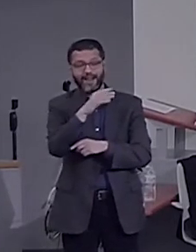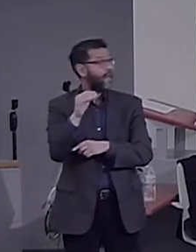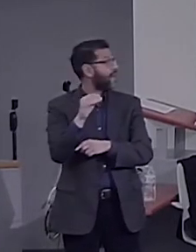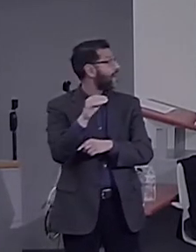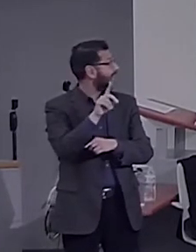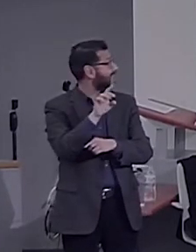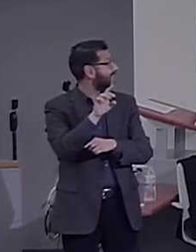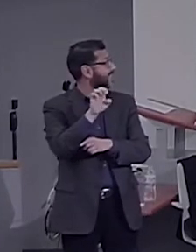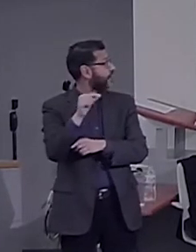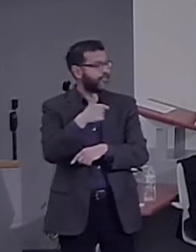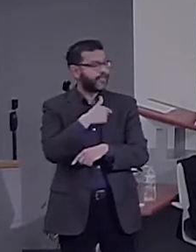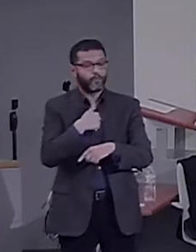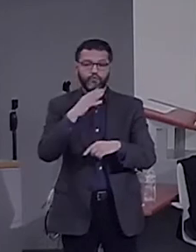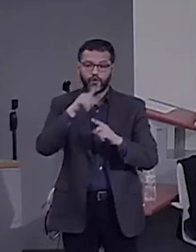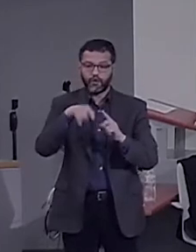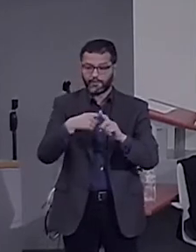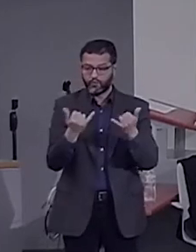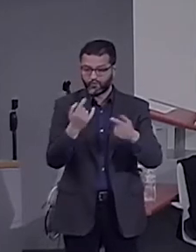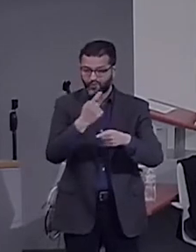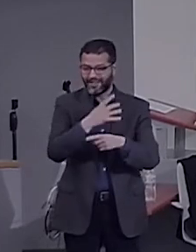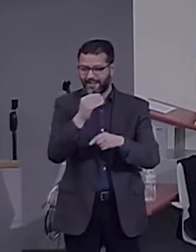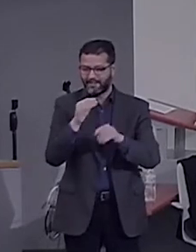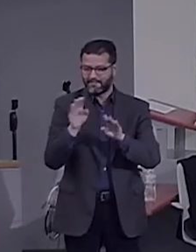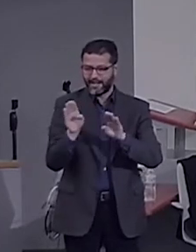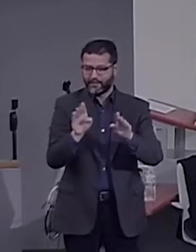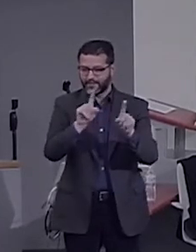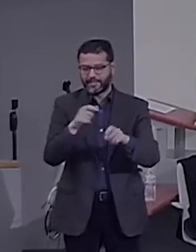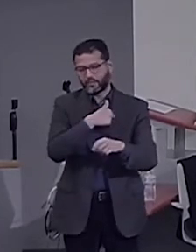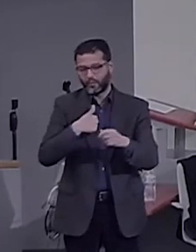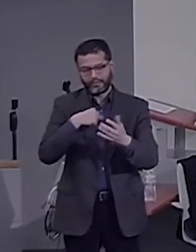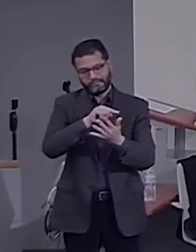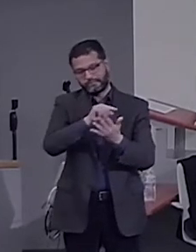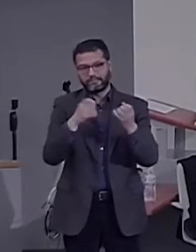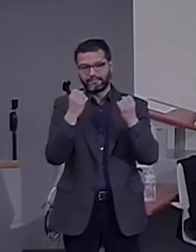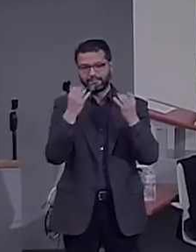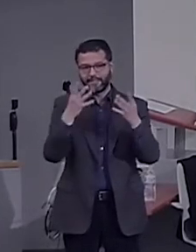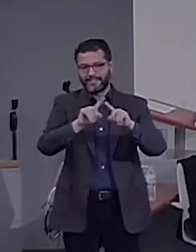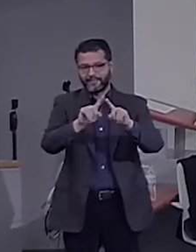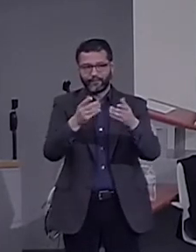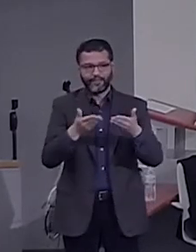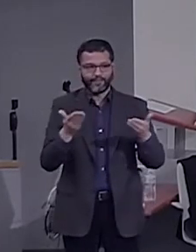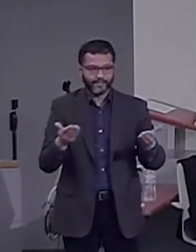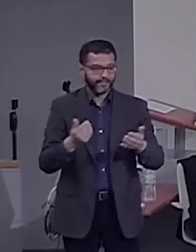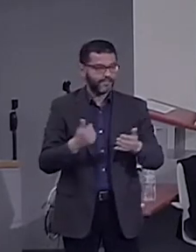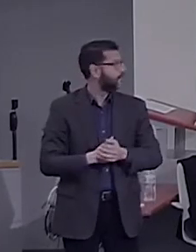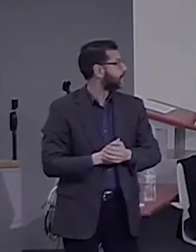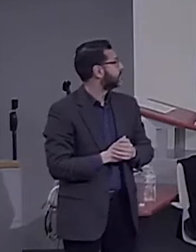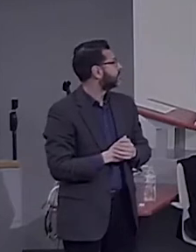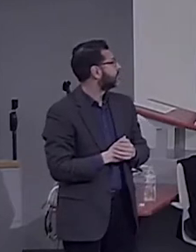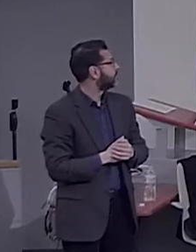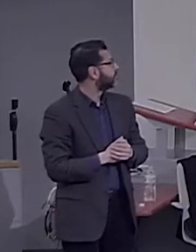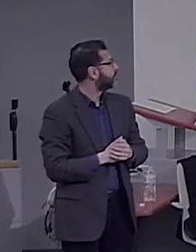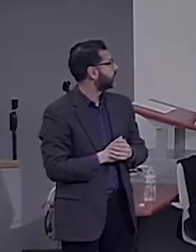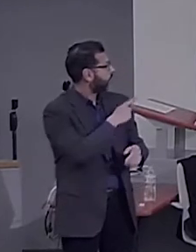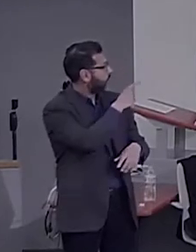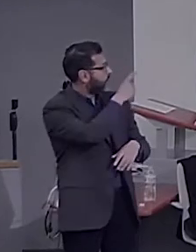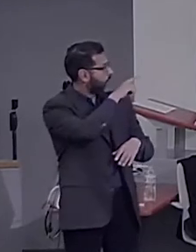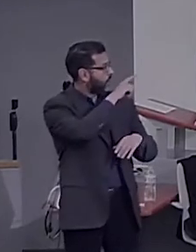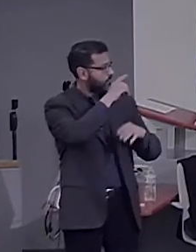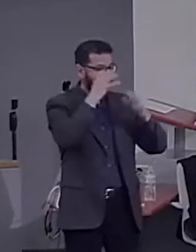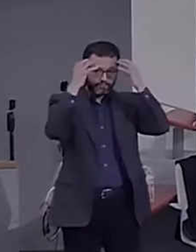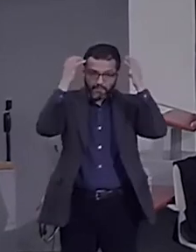about today behavioral testing so we're doing lots of different things these are the we now have new hydra cell nets so